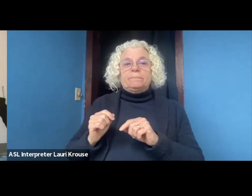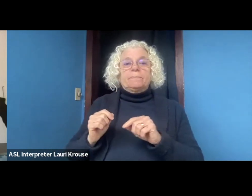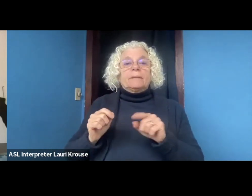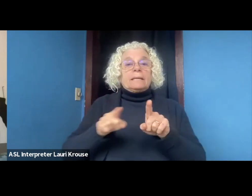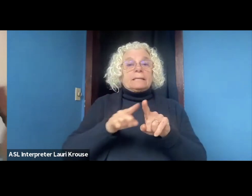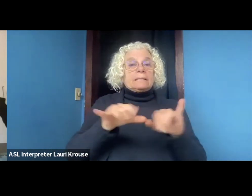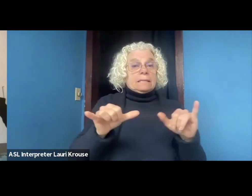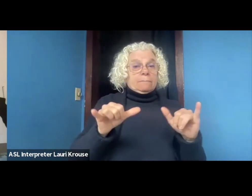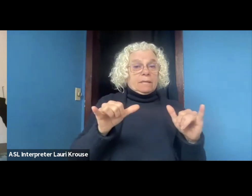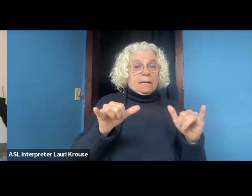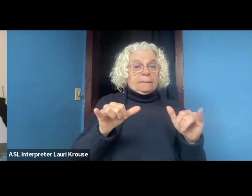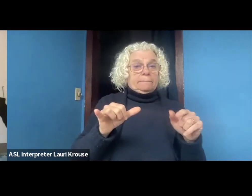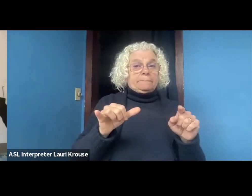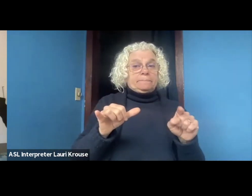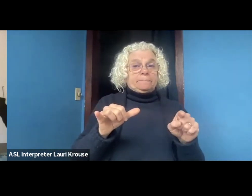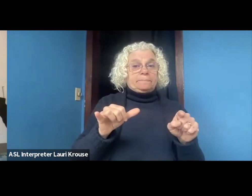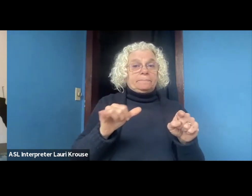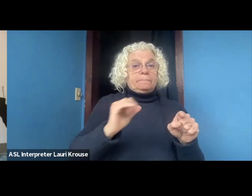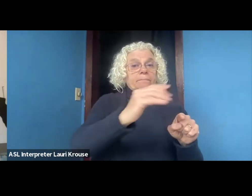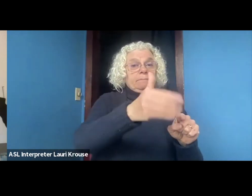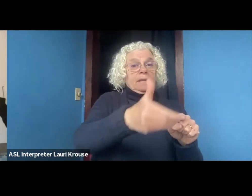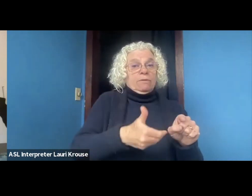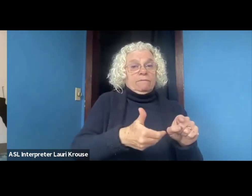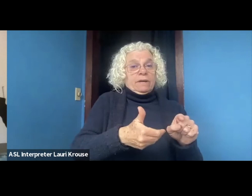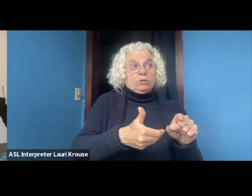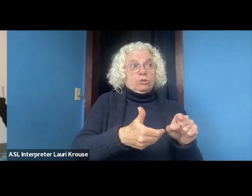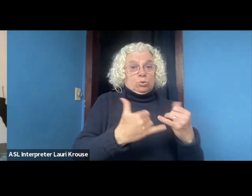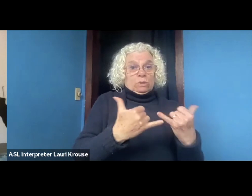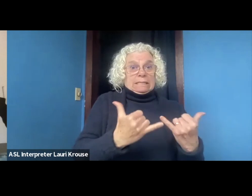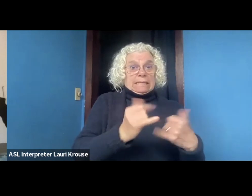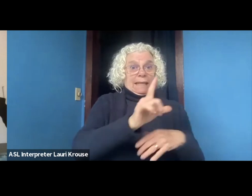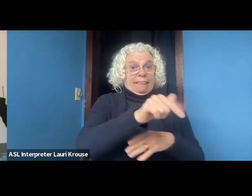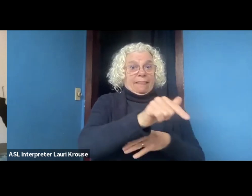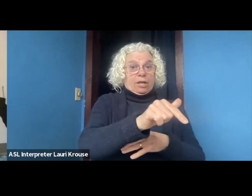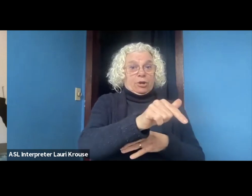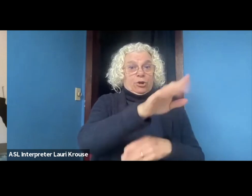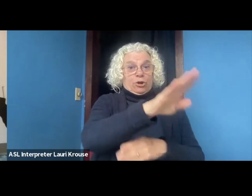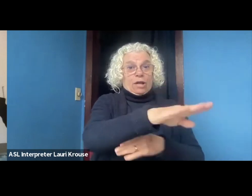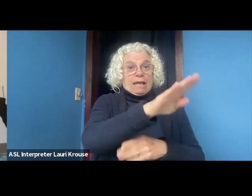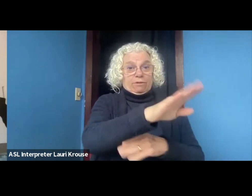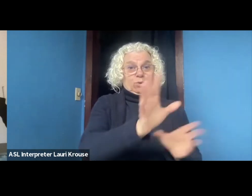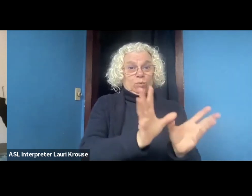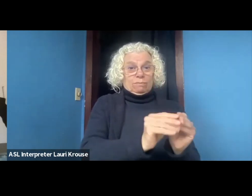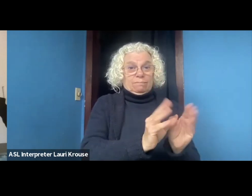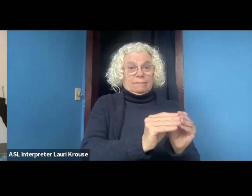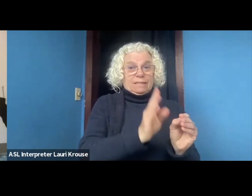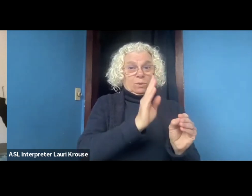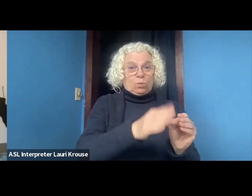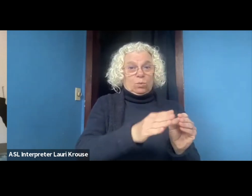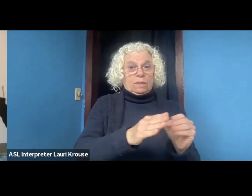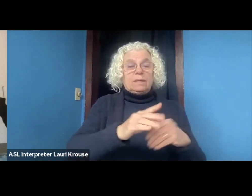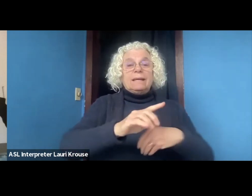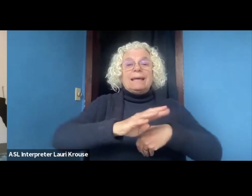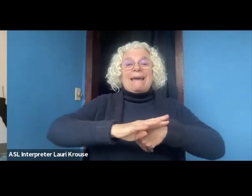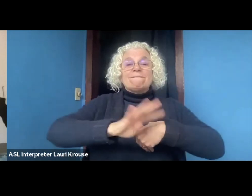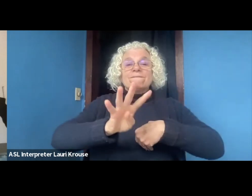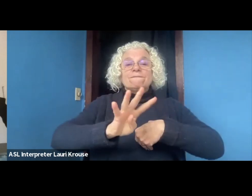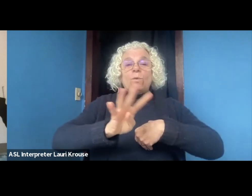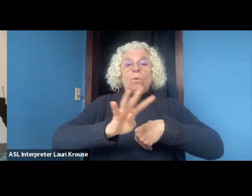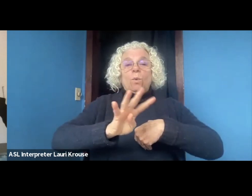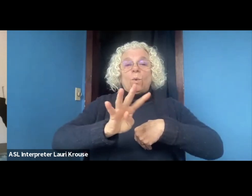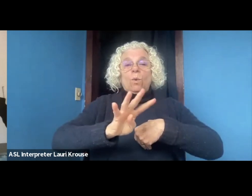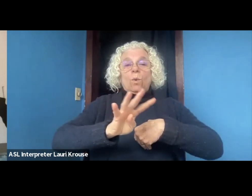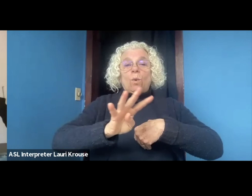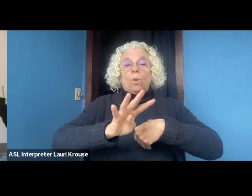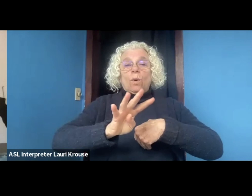that, I want to invite you all to join us later today for our next face-to-face virtual session. That is at 4 p.m. The link is already in